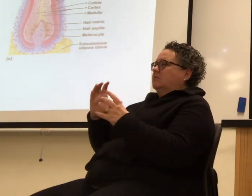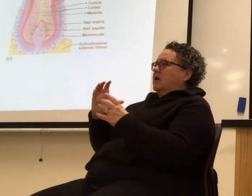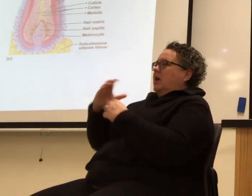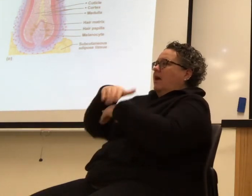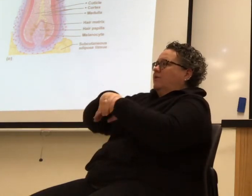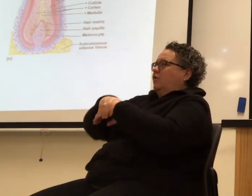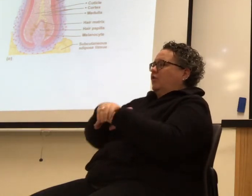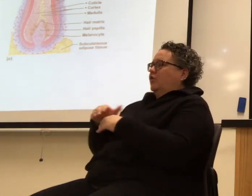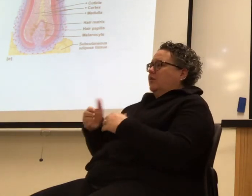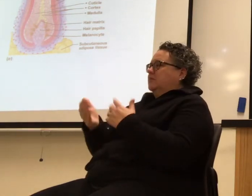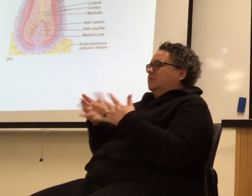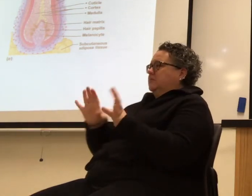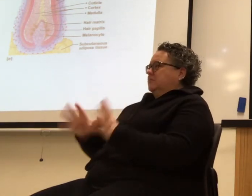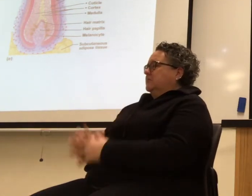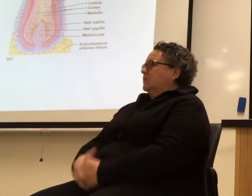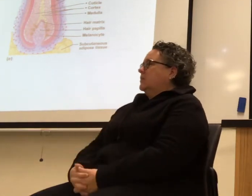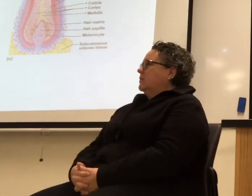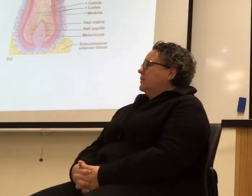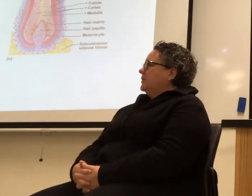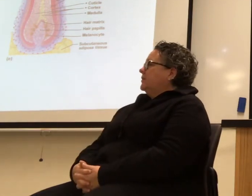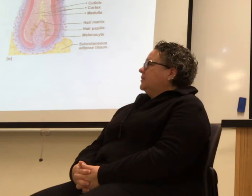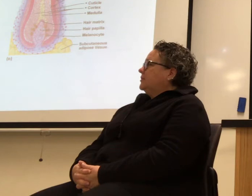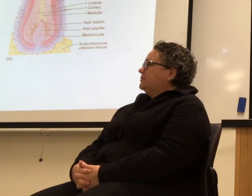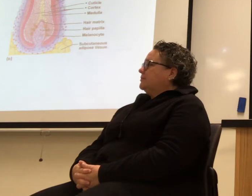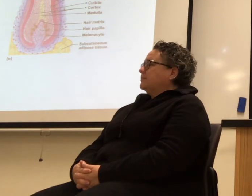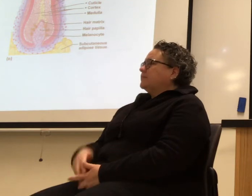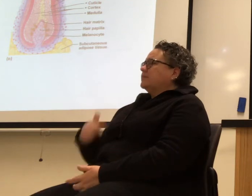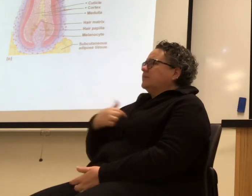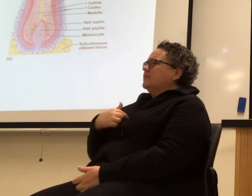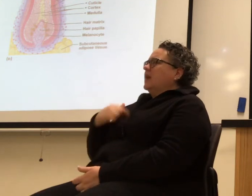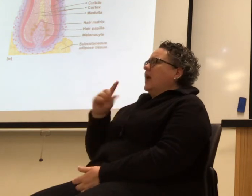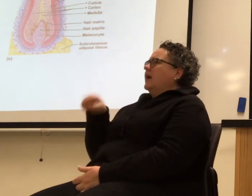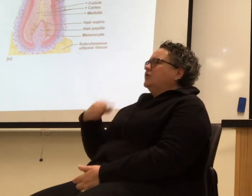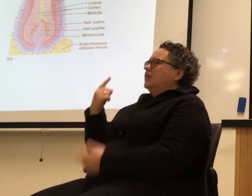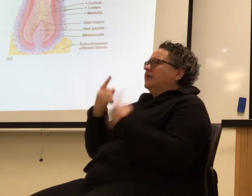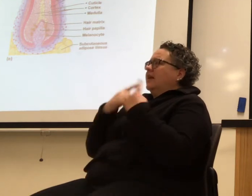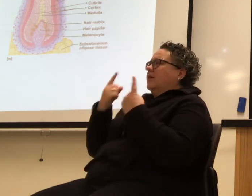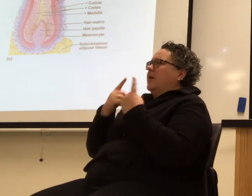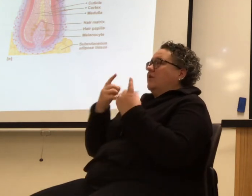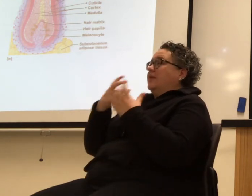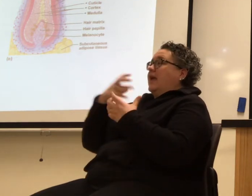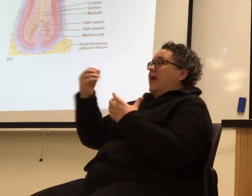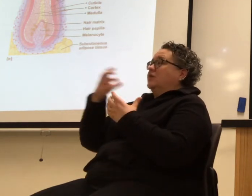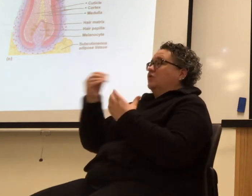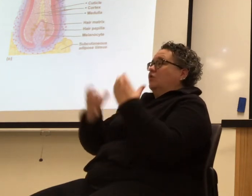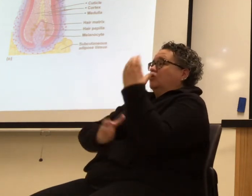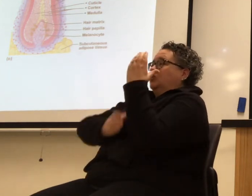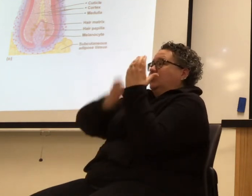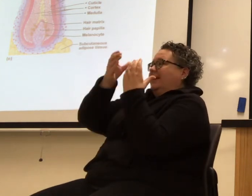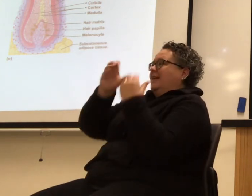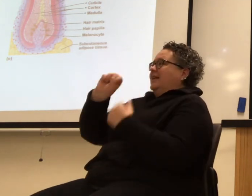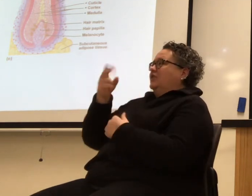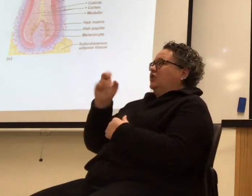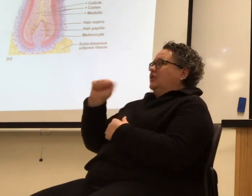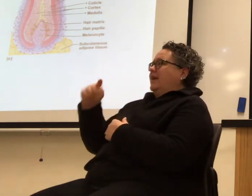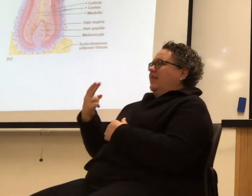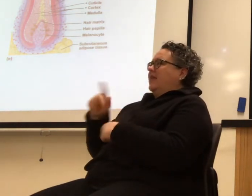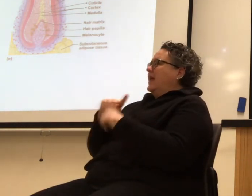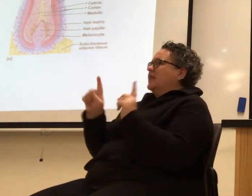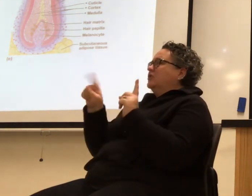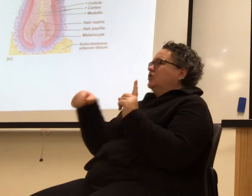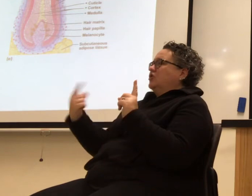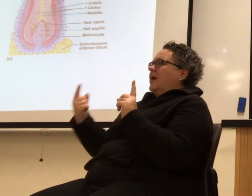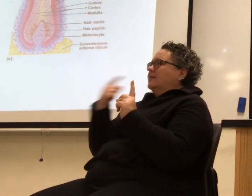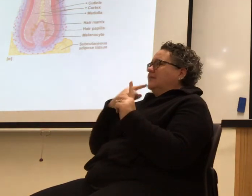External root sheath. I just kind of think of the external root sheath as just a sheath. It's literally an